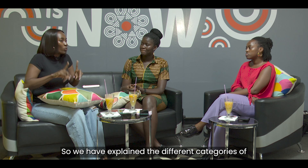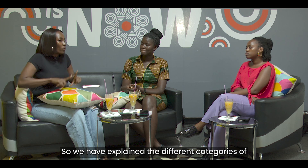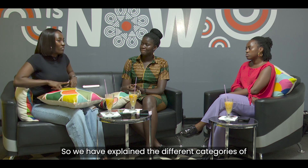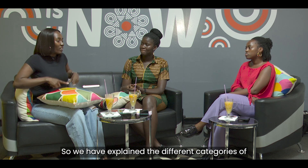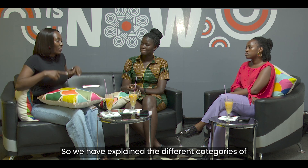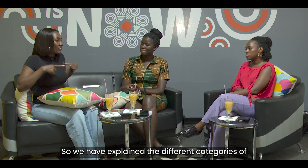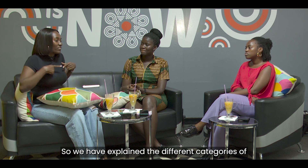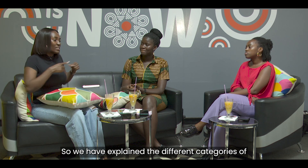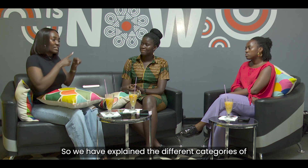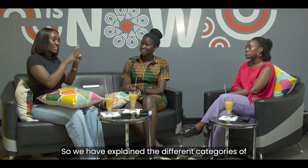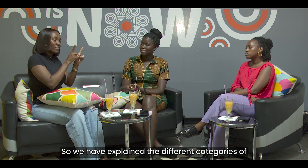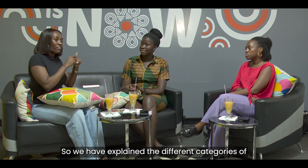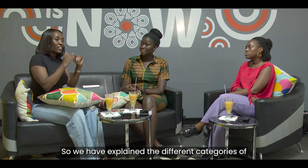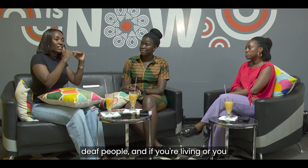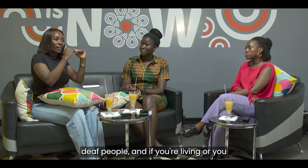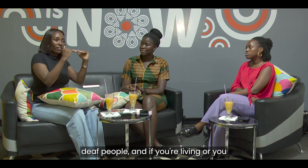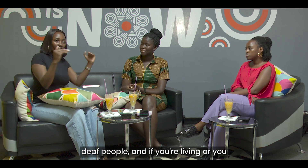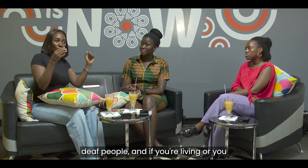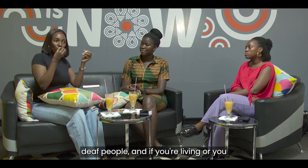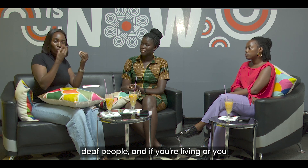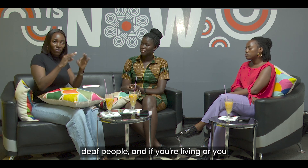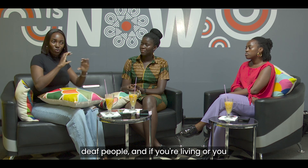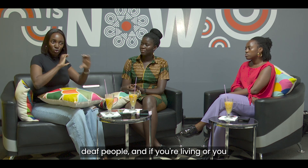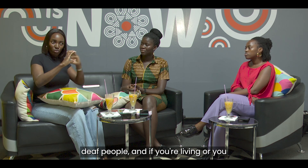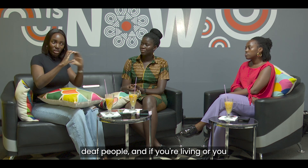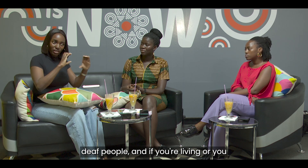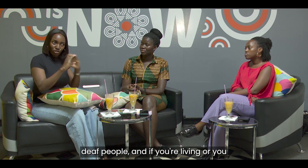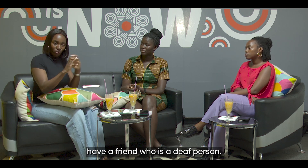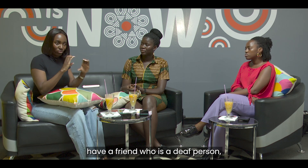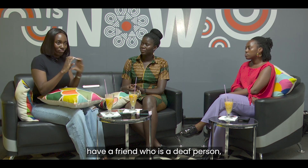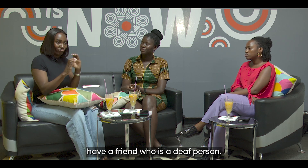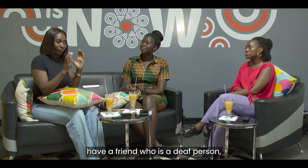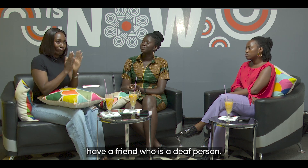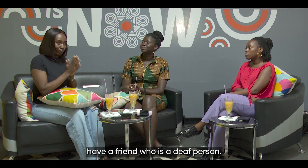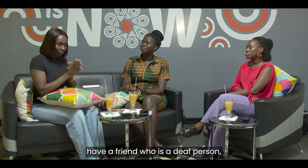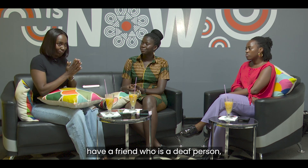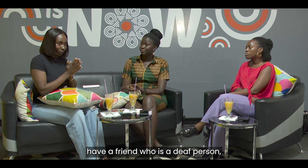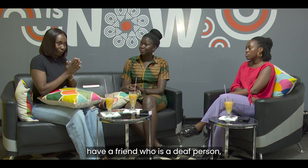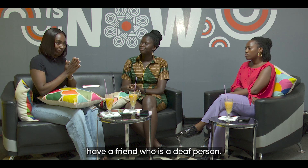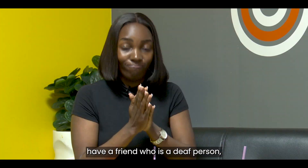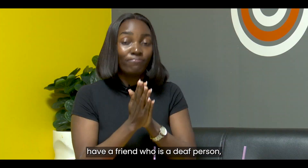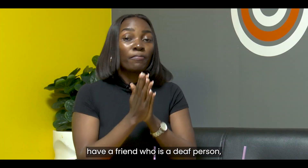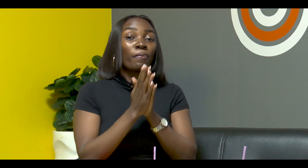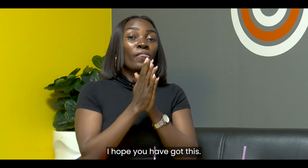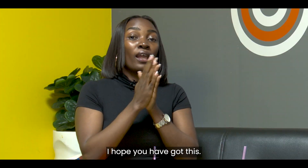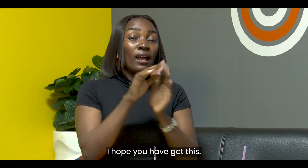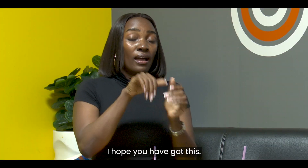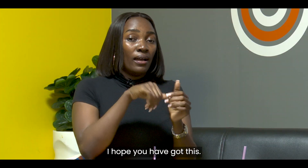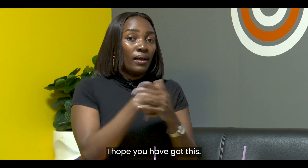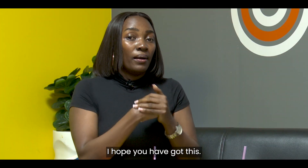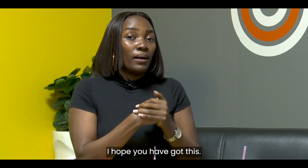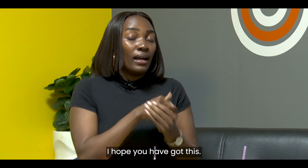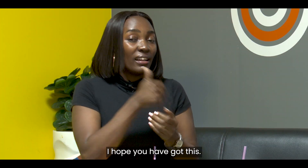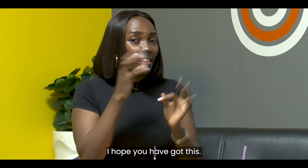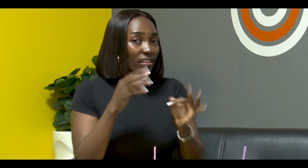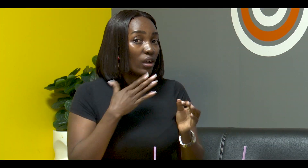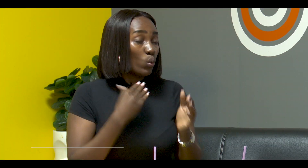different categories of deaf people. And if you're living or you have a friend who is a deaf person, I hope you have got this.